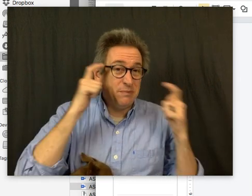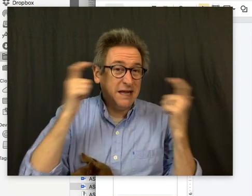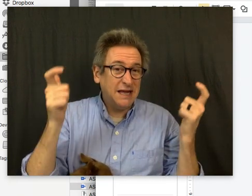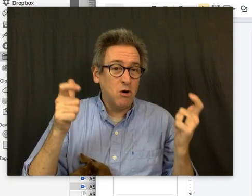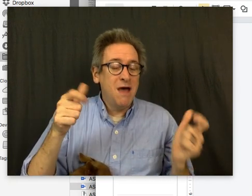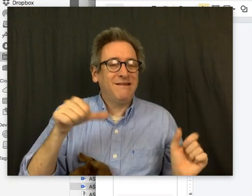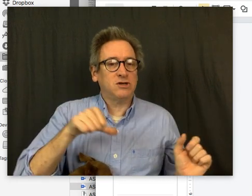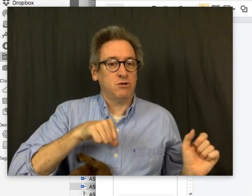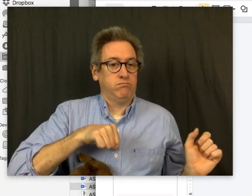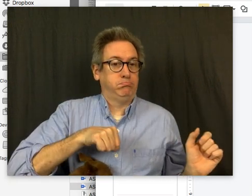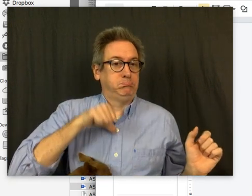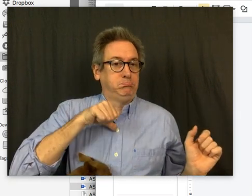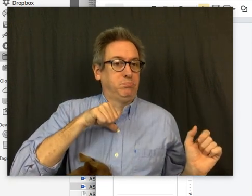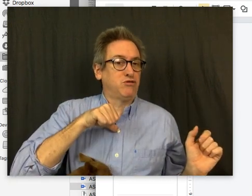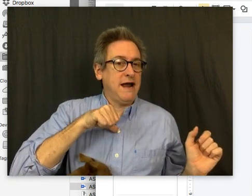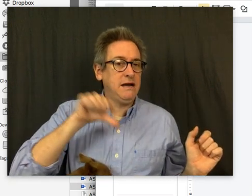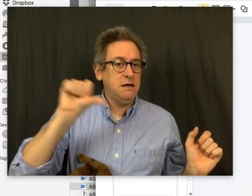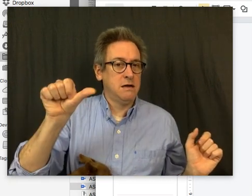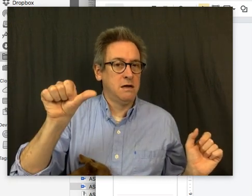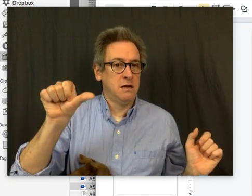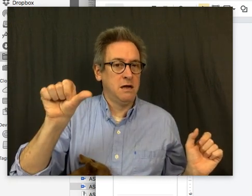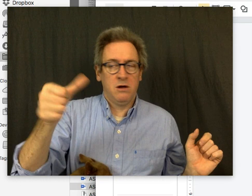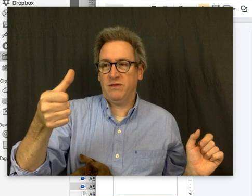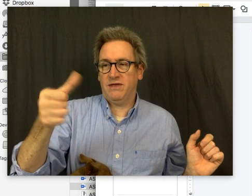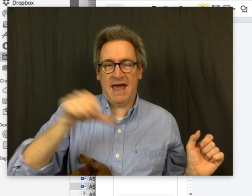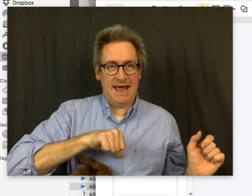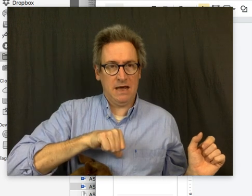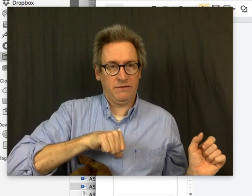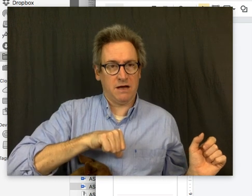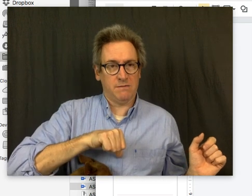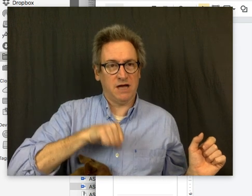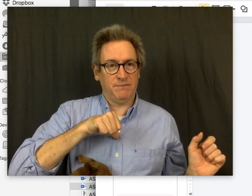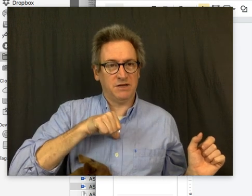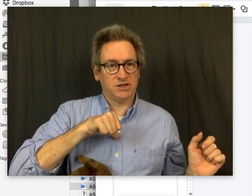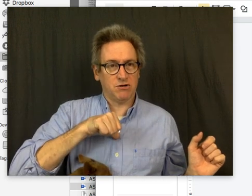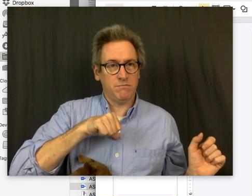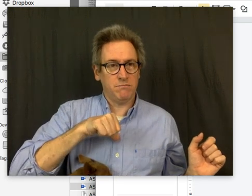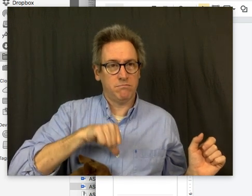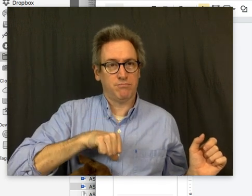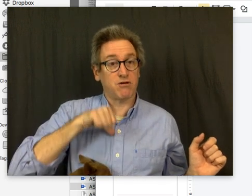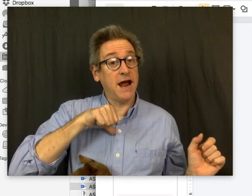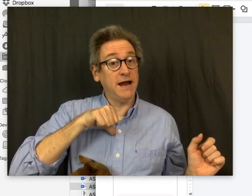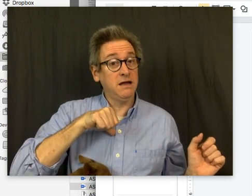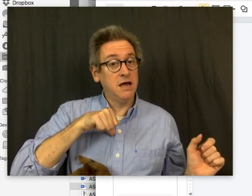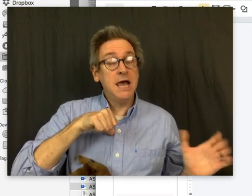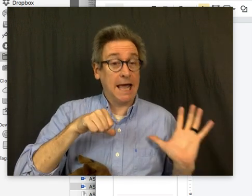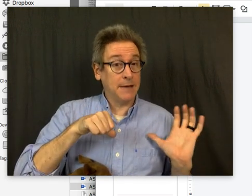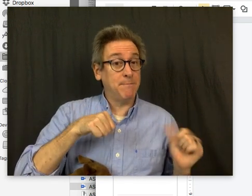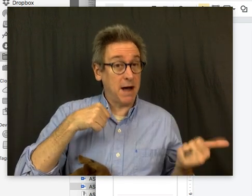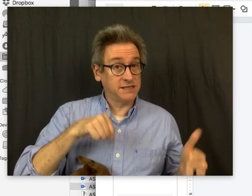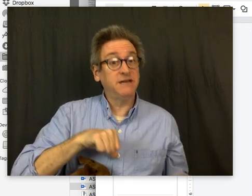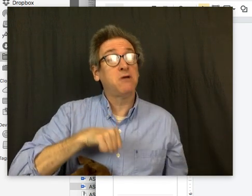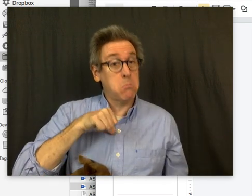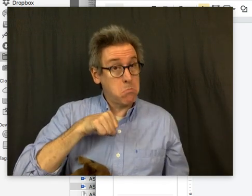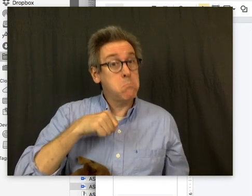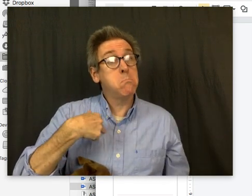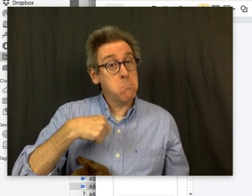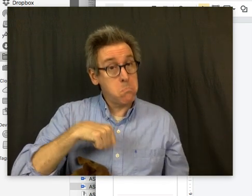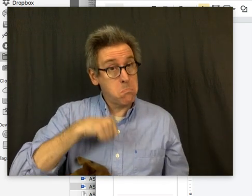So big ego. There's also pride. With the A that comes up the sternum, pride, it can be